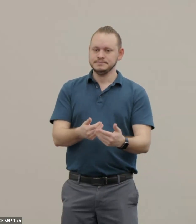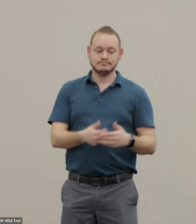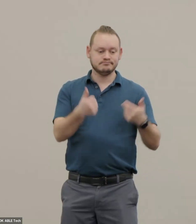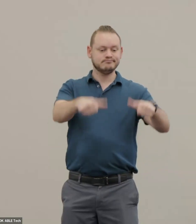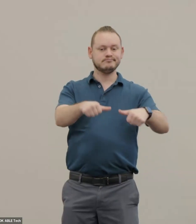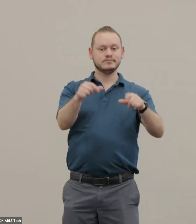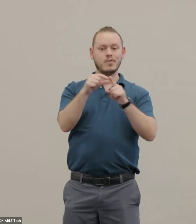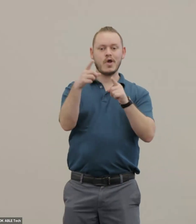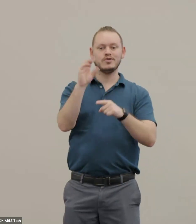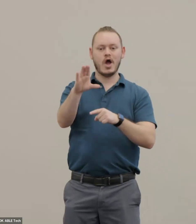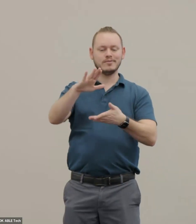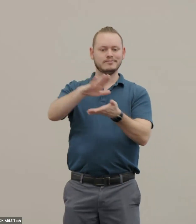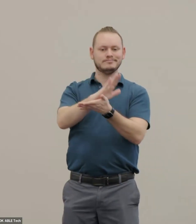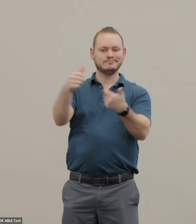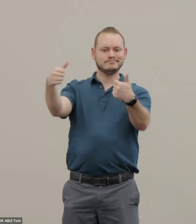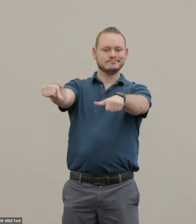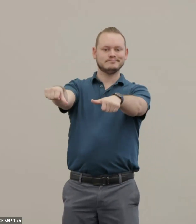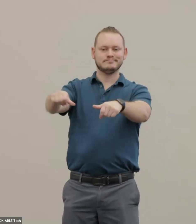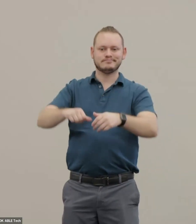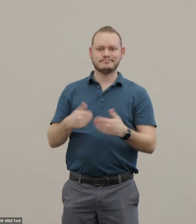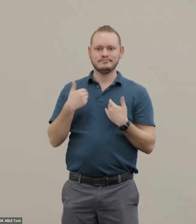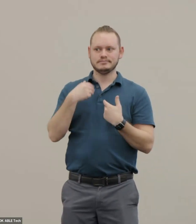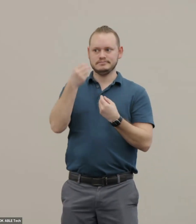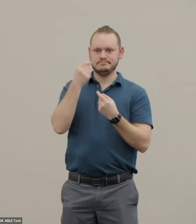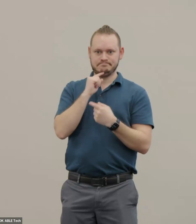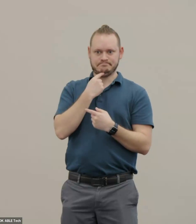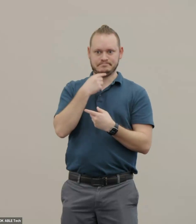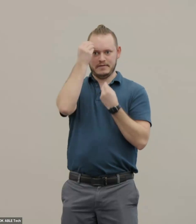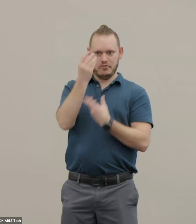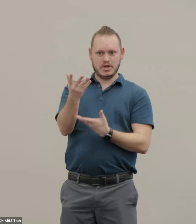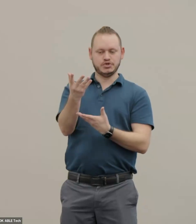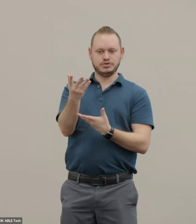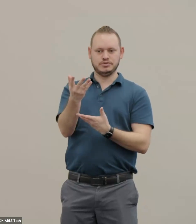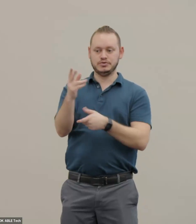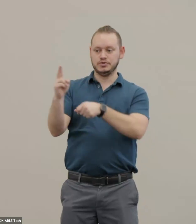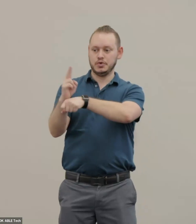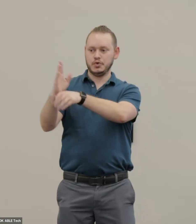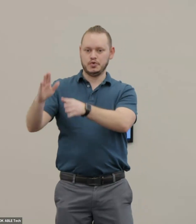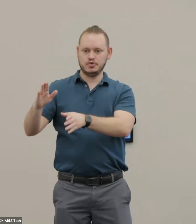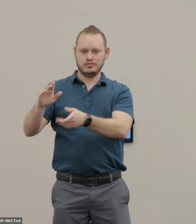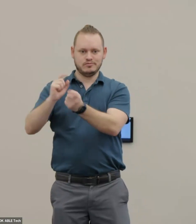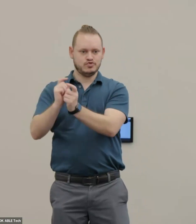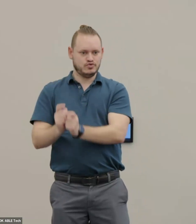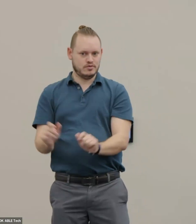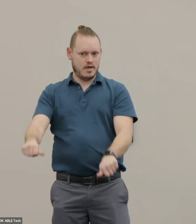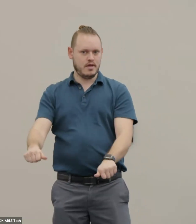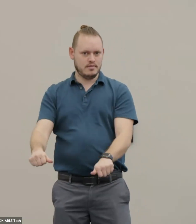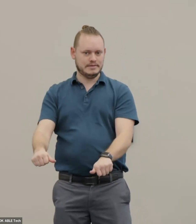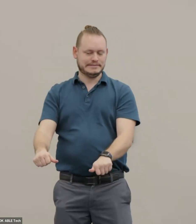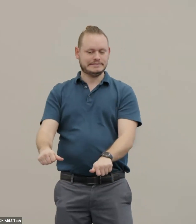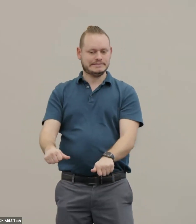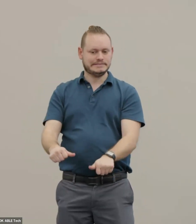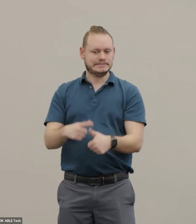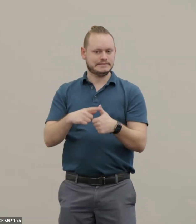my Word document and it has, critical information in there. The user can change that, right? So that's a bit